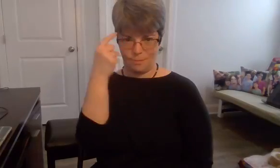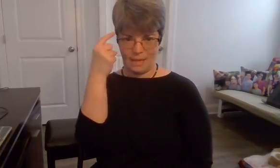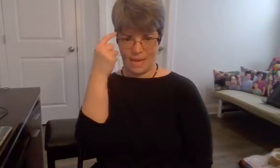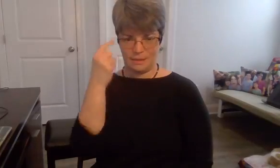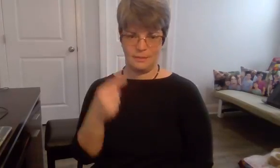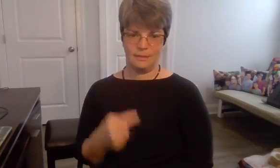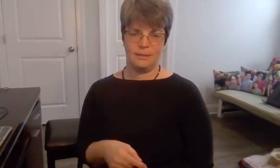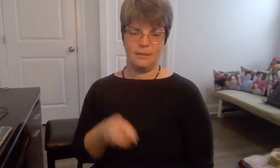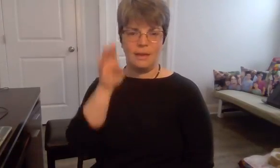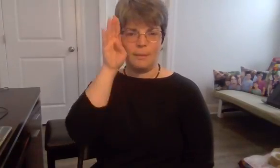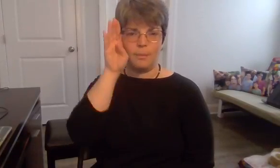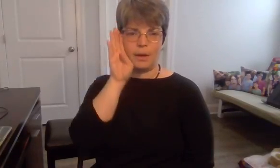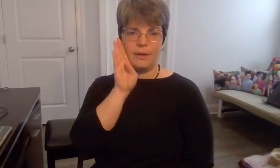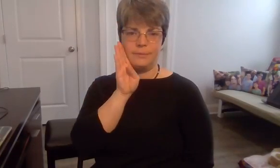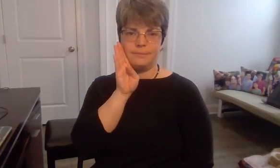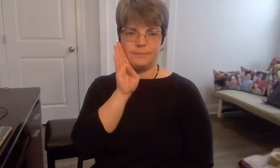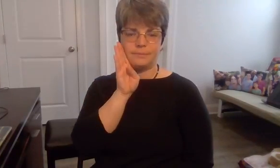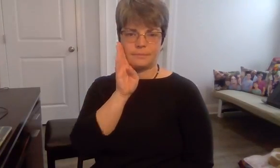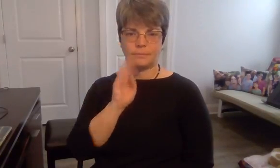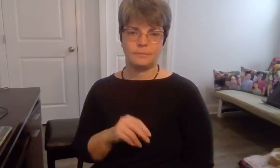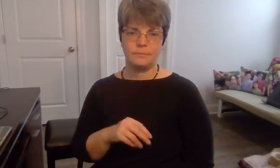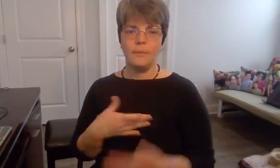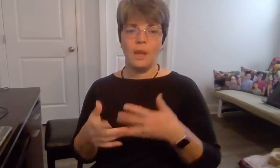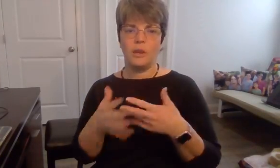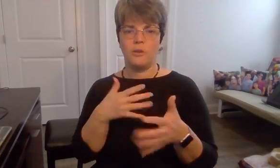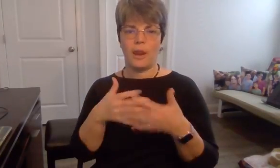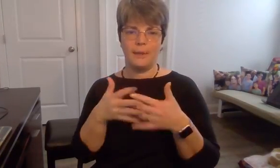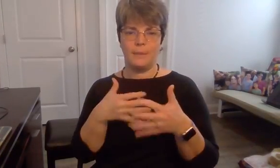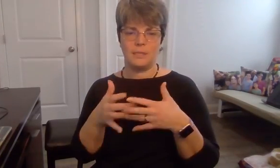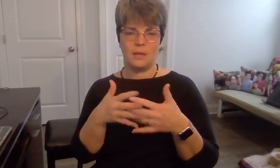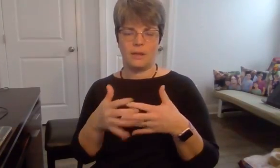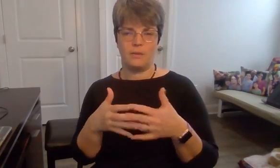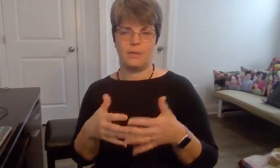black, and brown, and gray, mixing all the colors up.